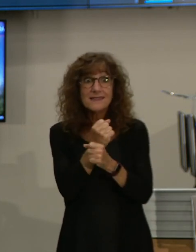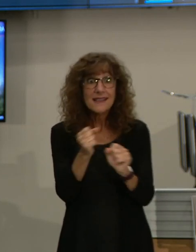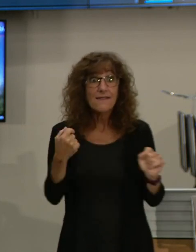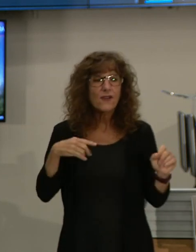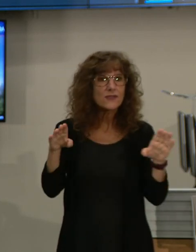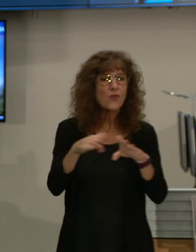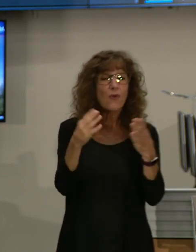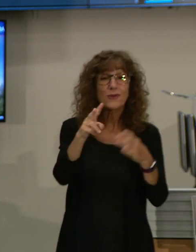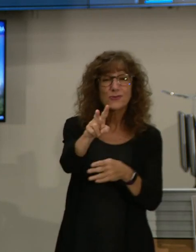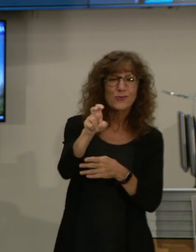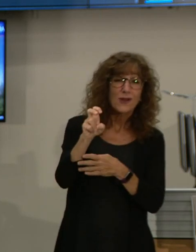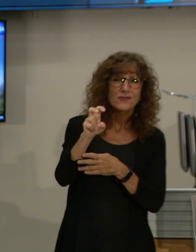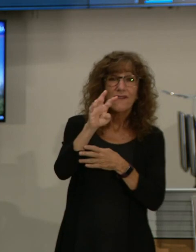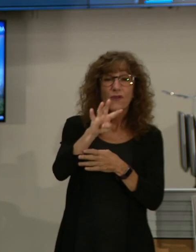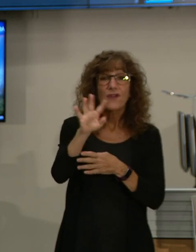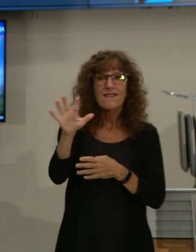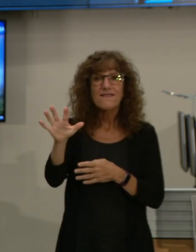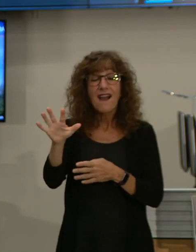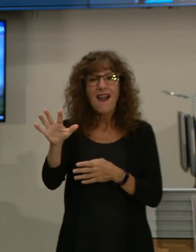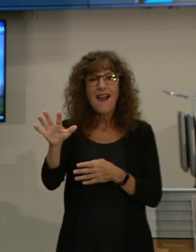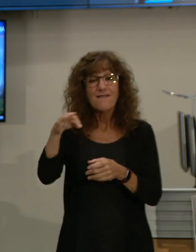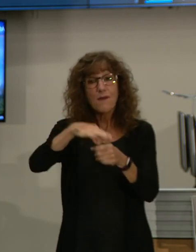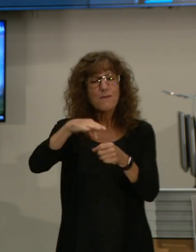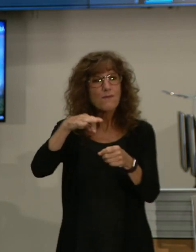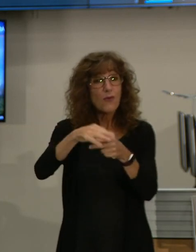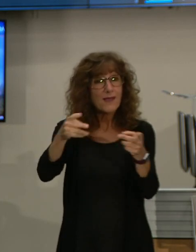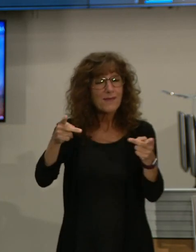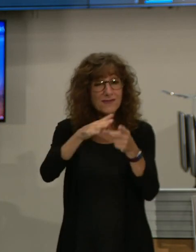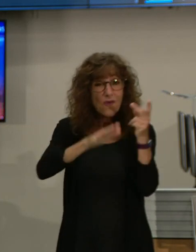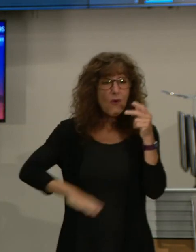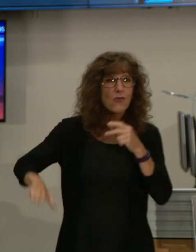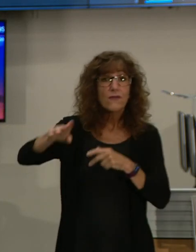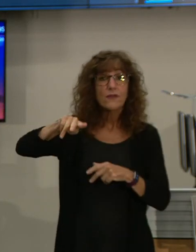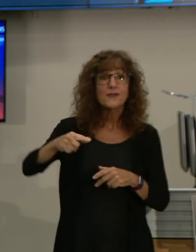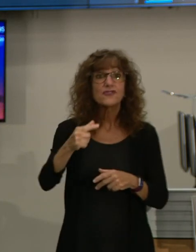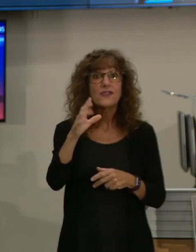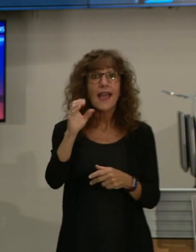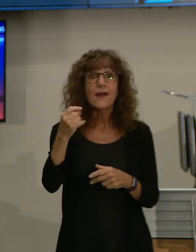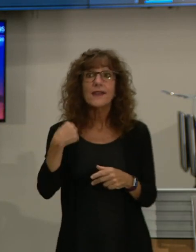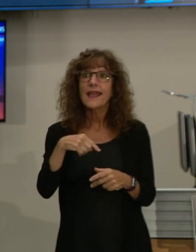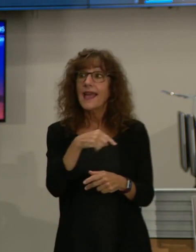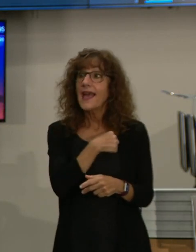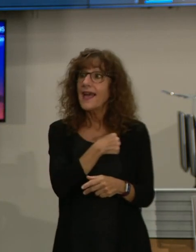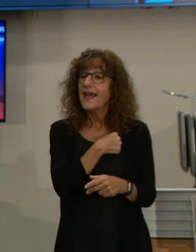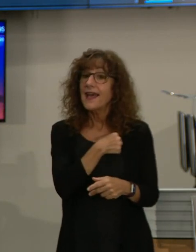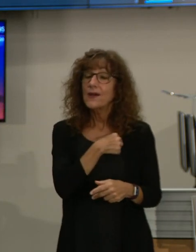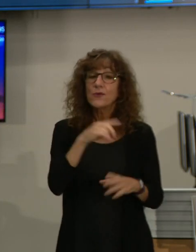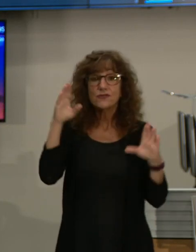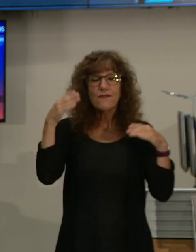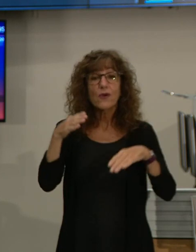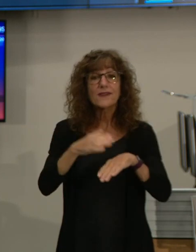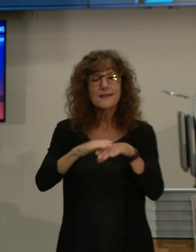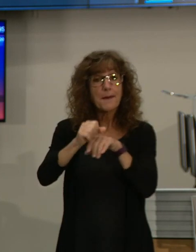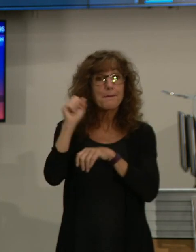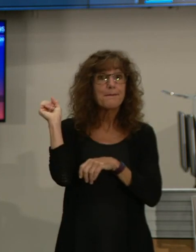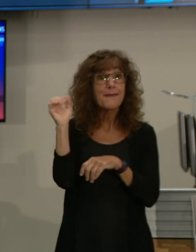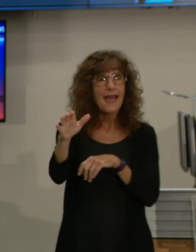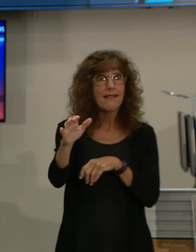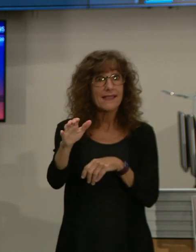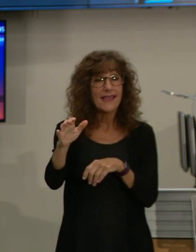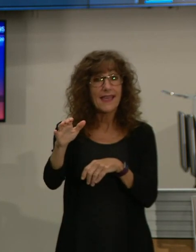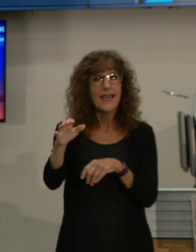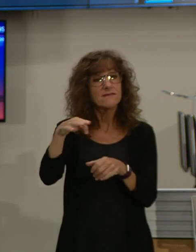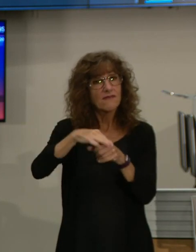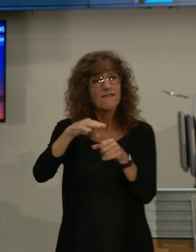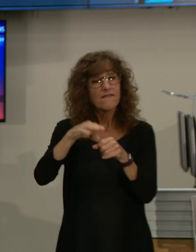to open 245 polling locations across the county, and that we should instead focus primarily on mail-in ballots as we